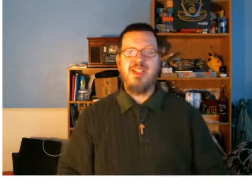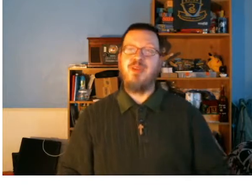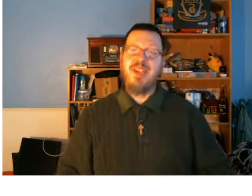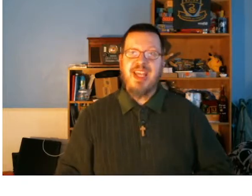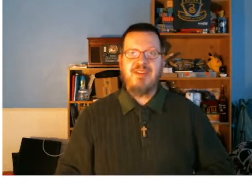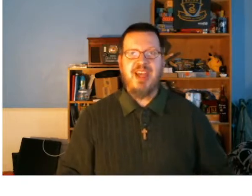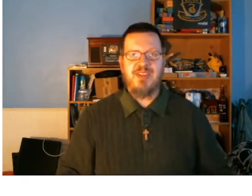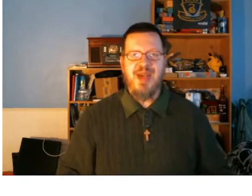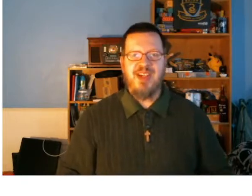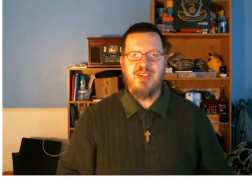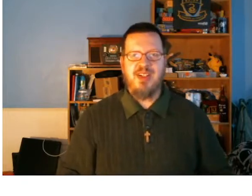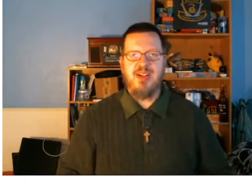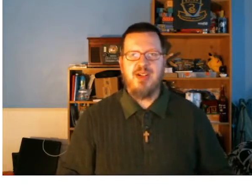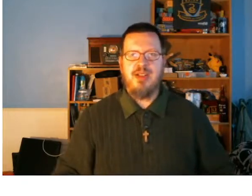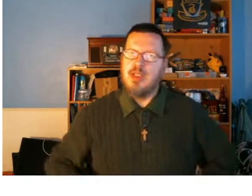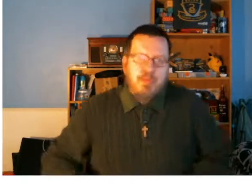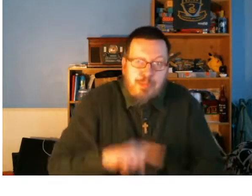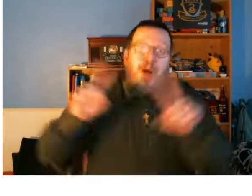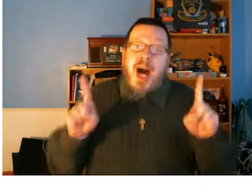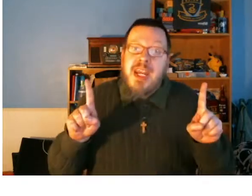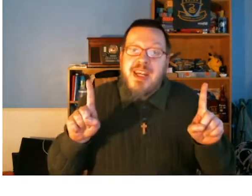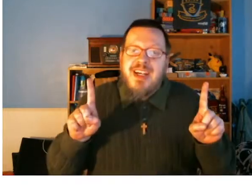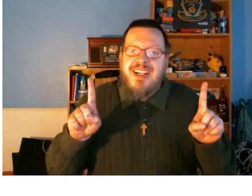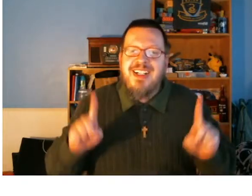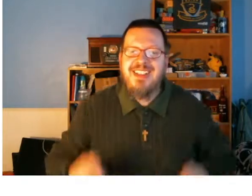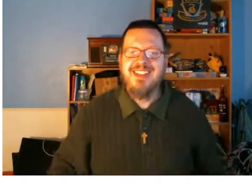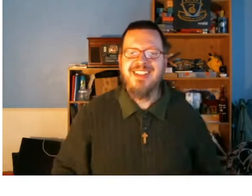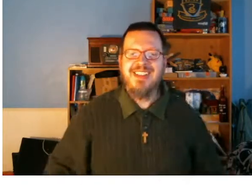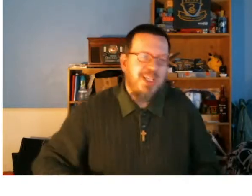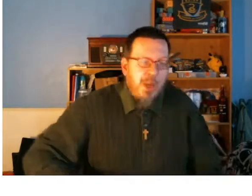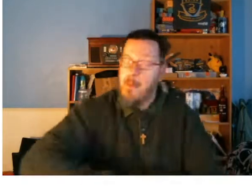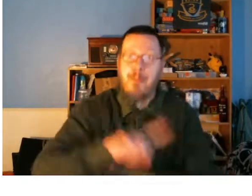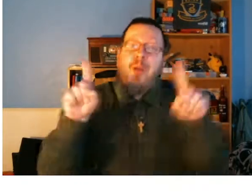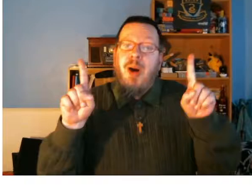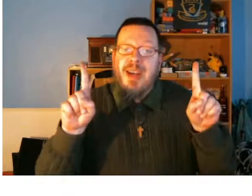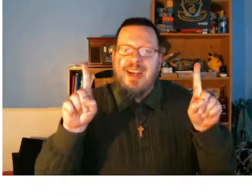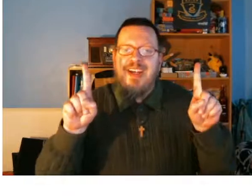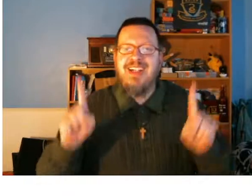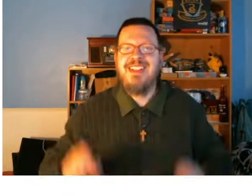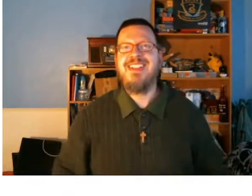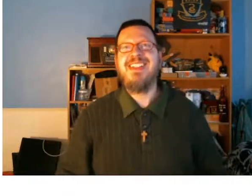But you really have to have some attitude here. But,